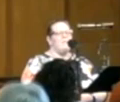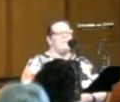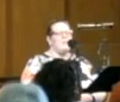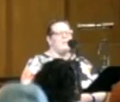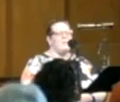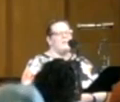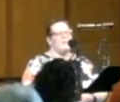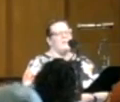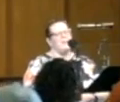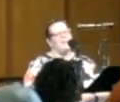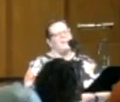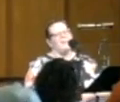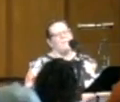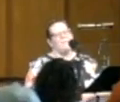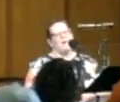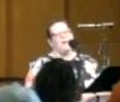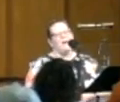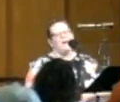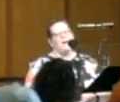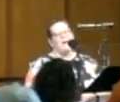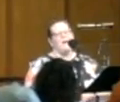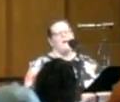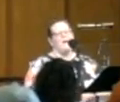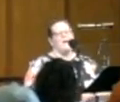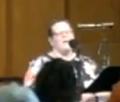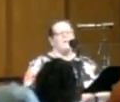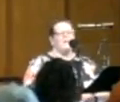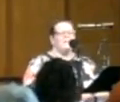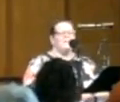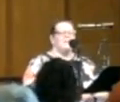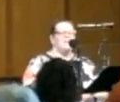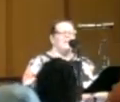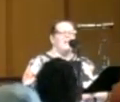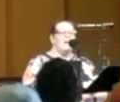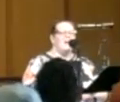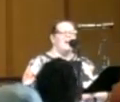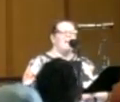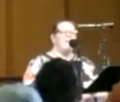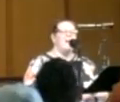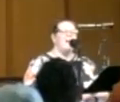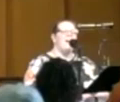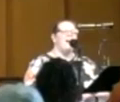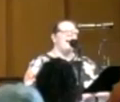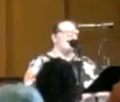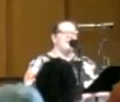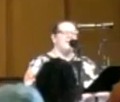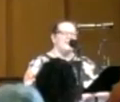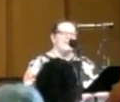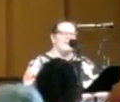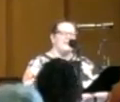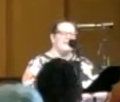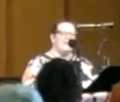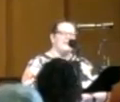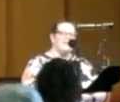somewhere. I'm gonna keep on till I